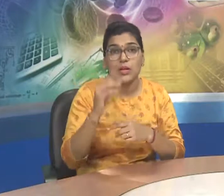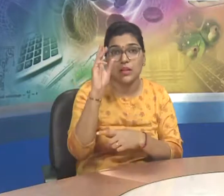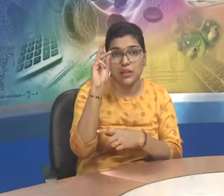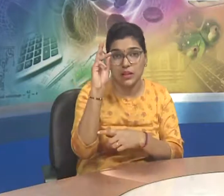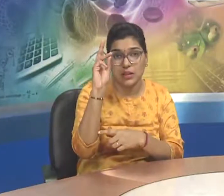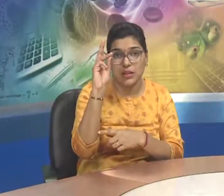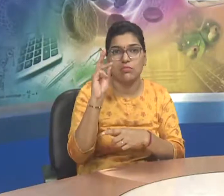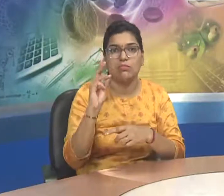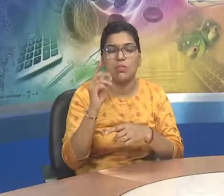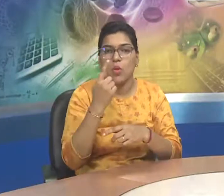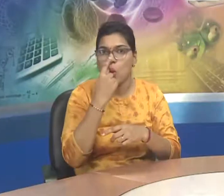Fifth,